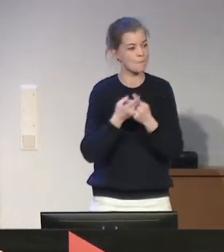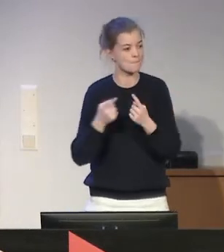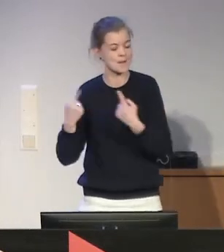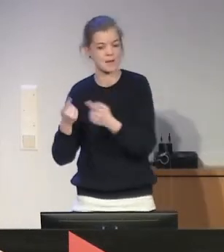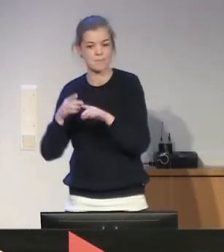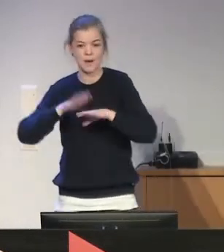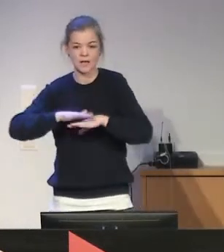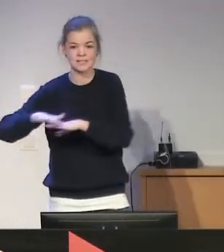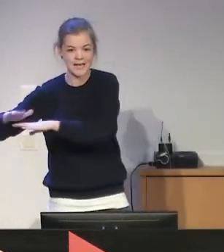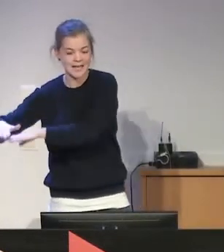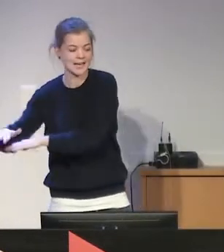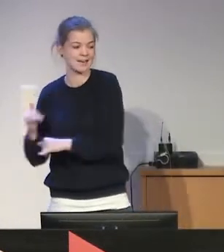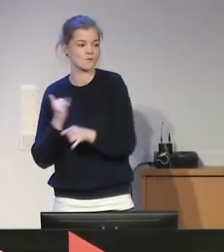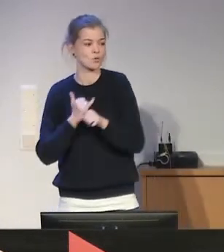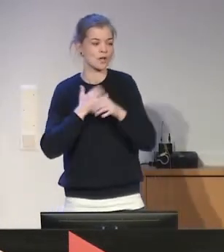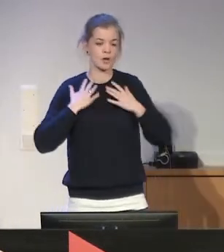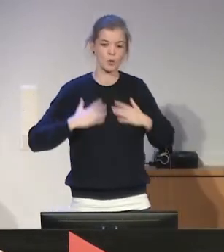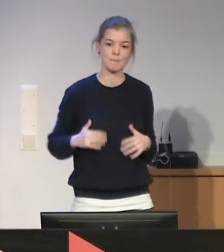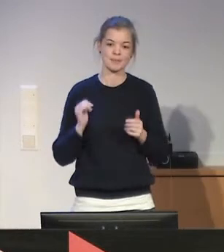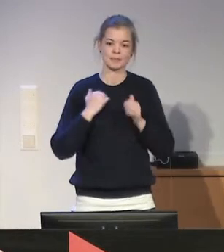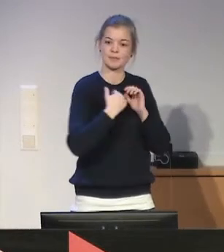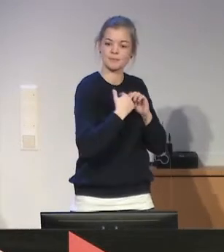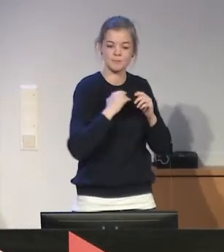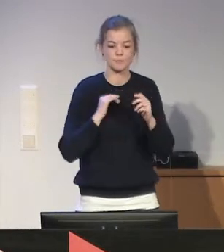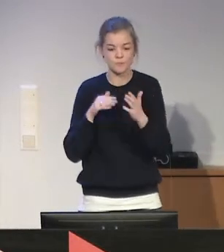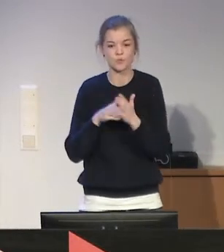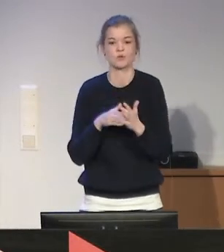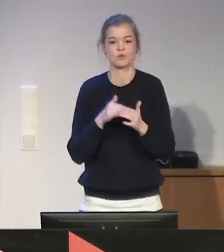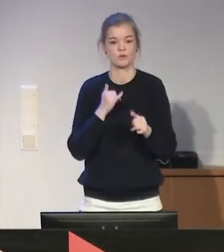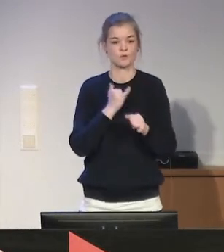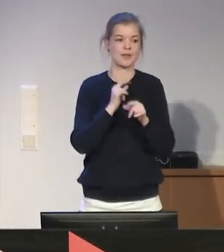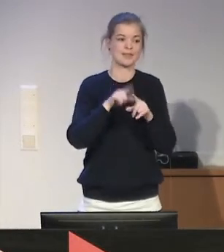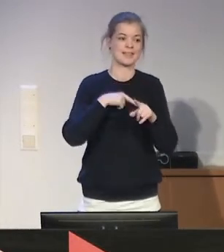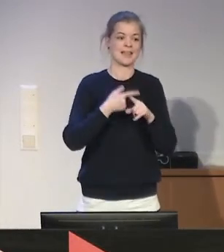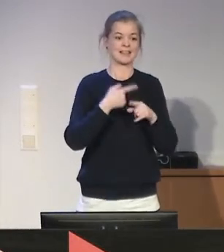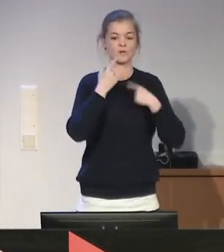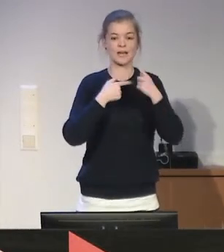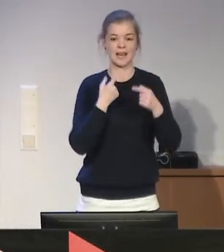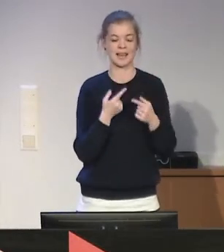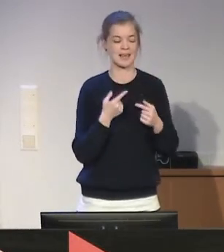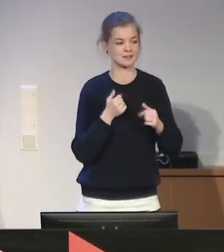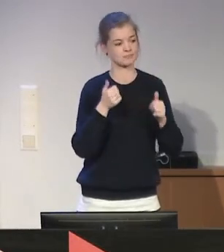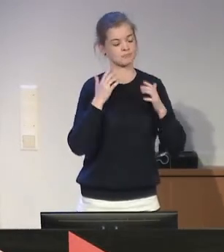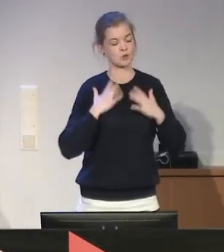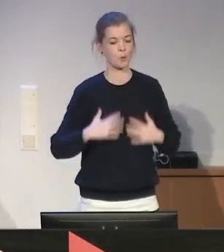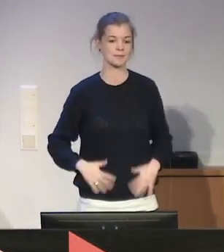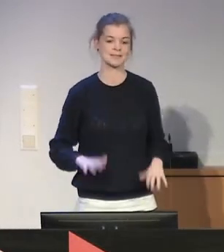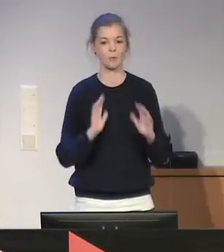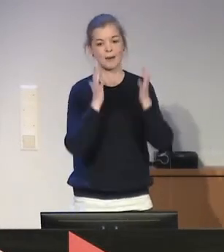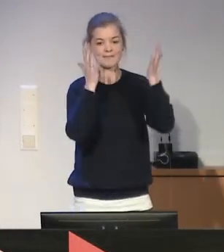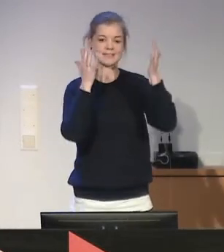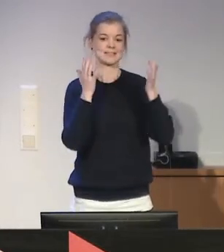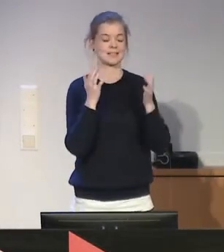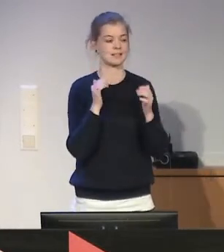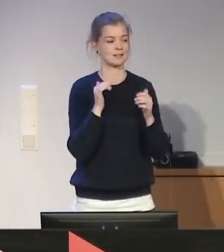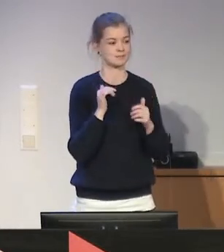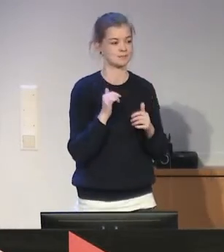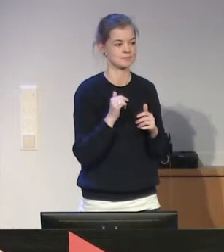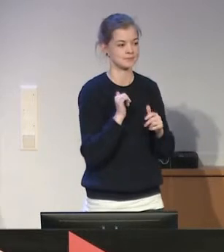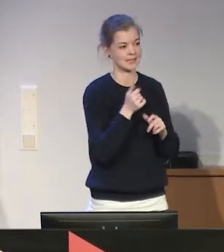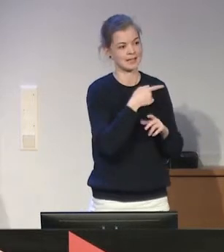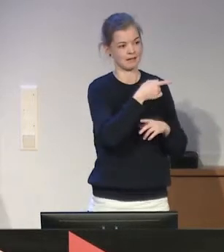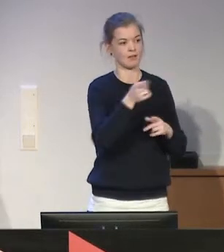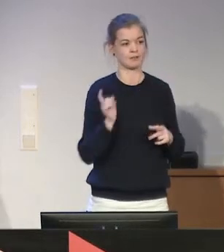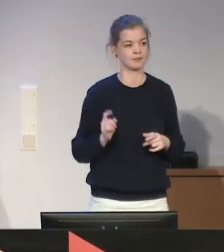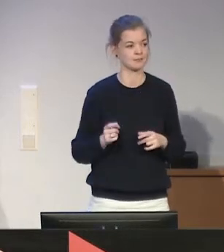the whole picture, because the way they're using the room, the way he's using his body, the direction, the position of his body, he's actually trying to